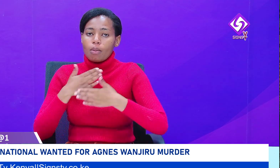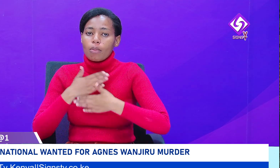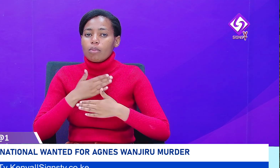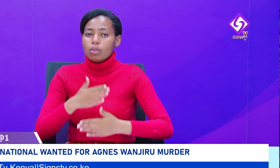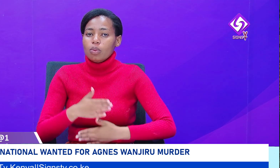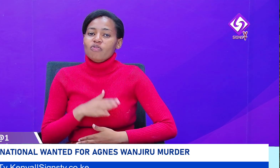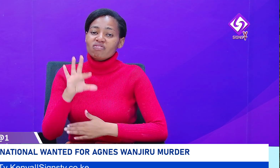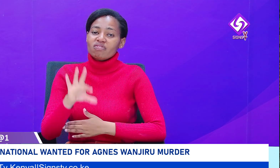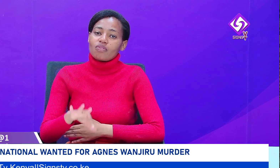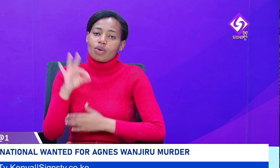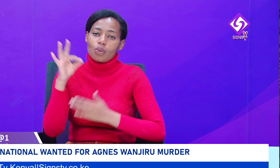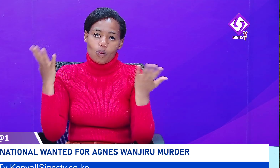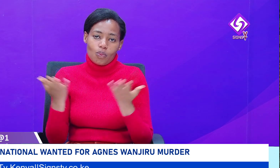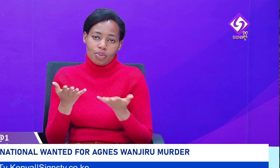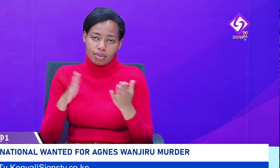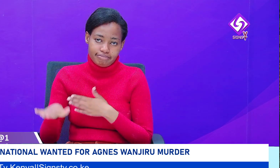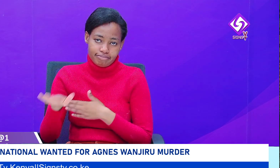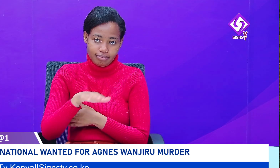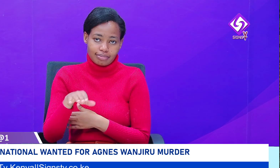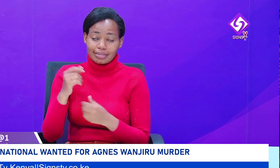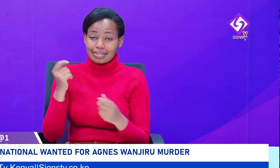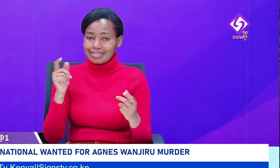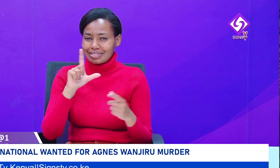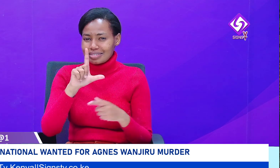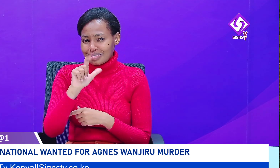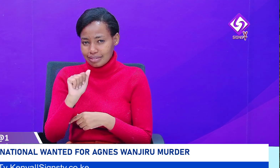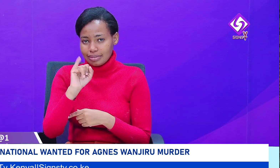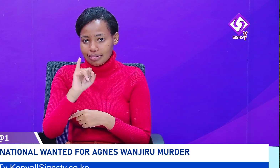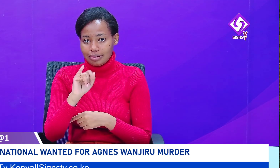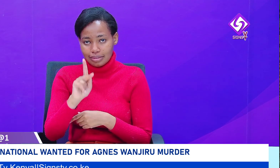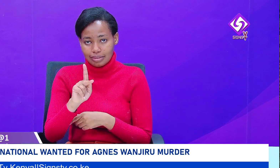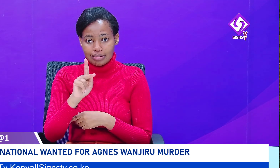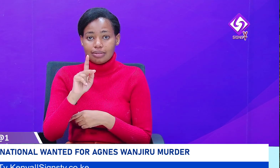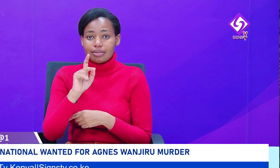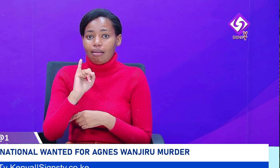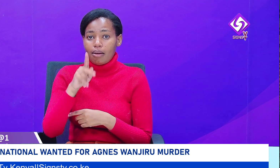body was found in Nanyuki, Laikipia County.